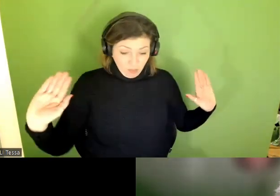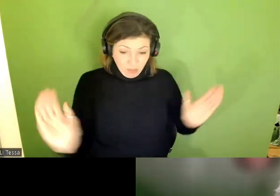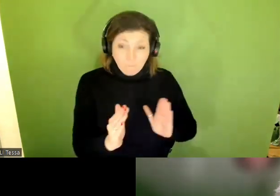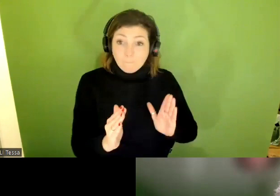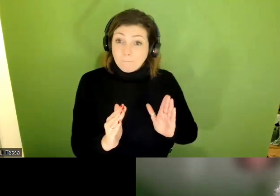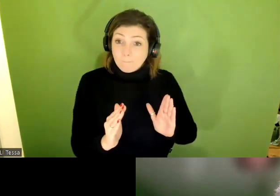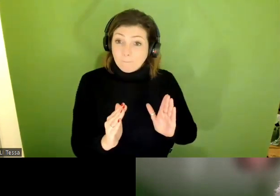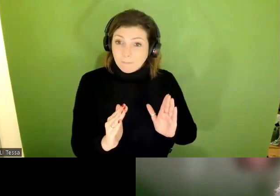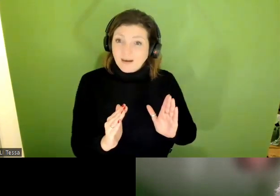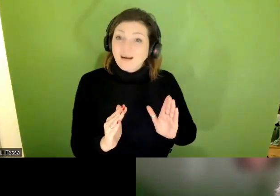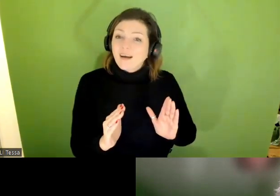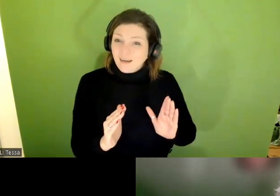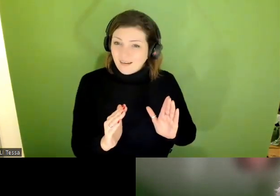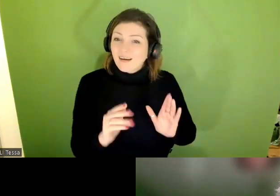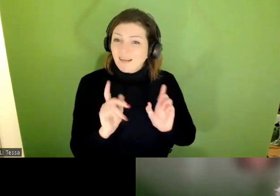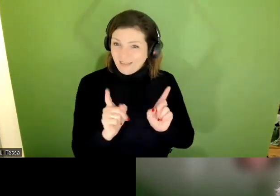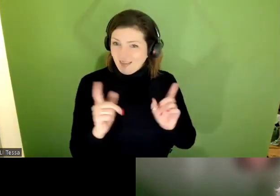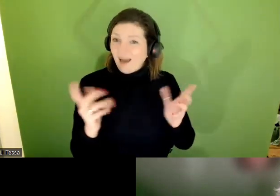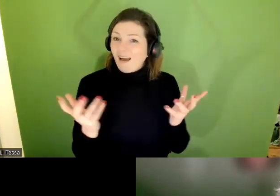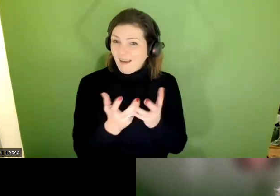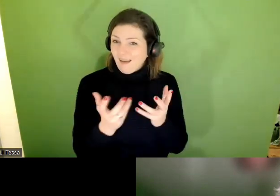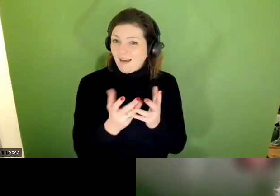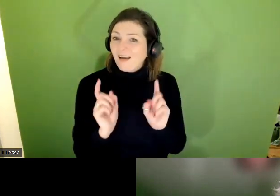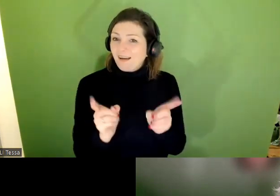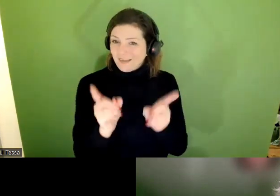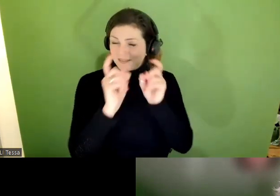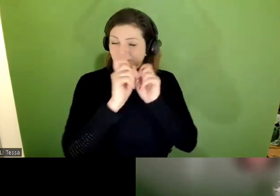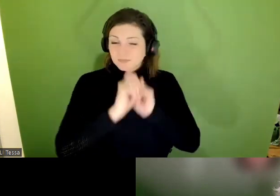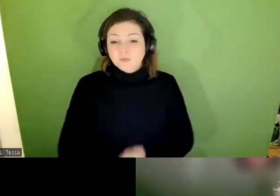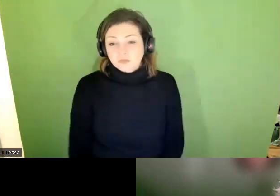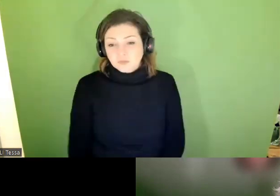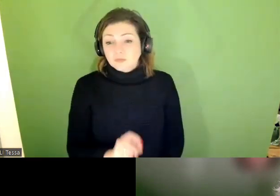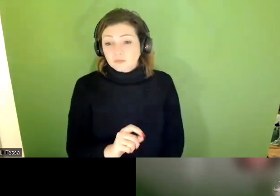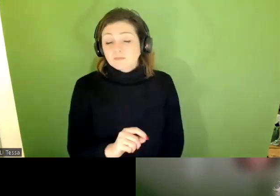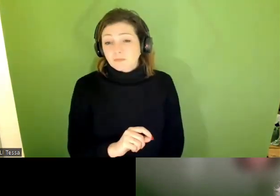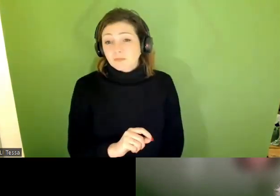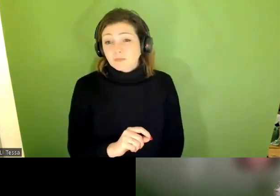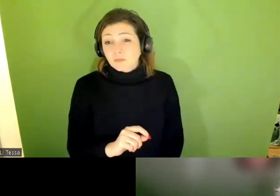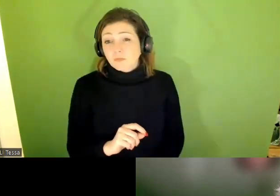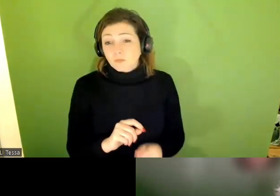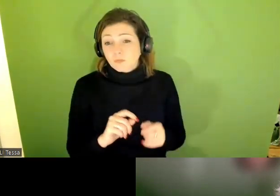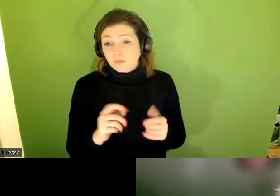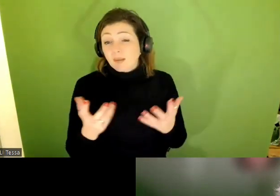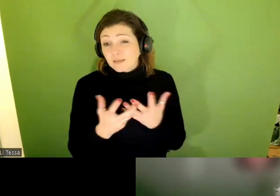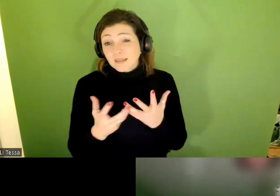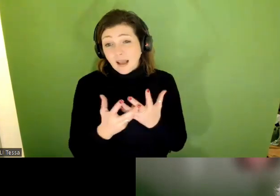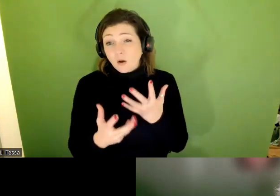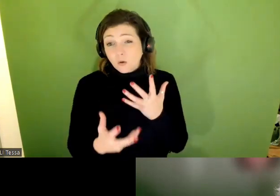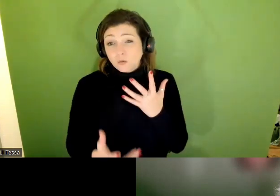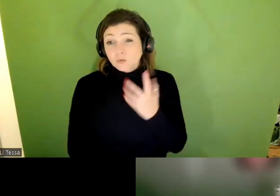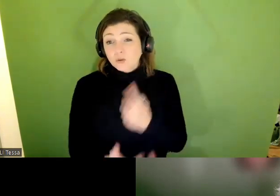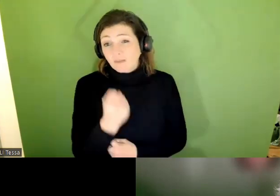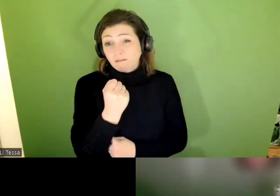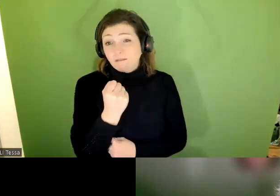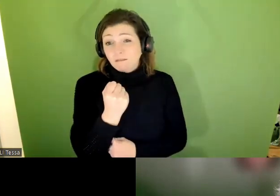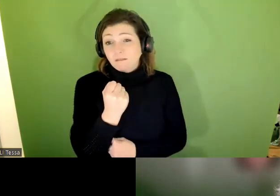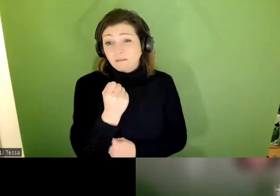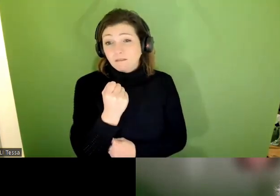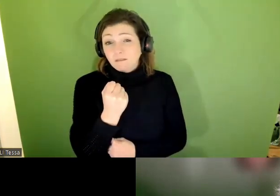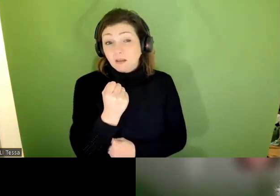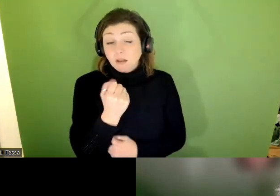yeah, so I think that's the only way I can get it right, and it's literally it's I get it